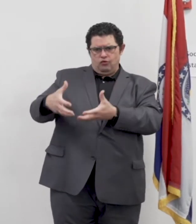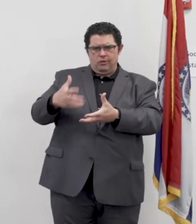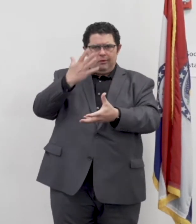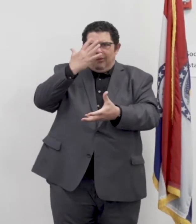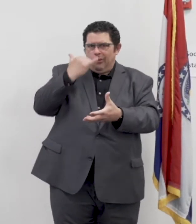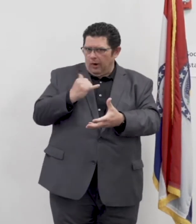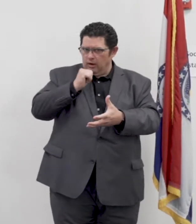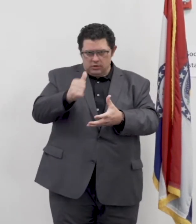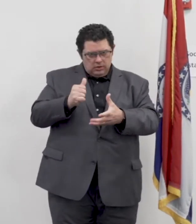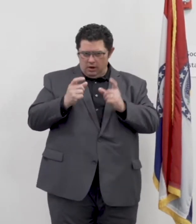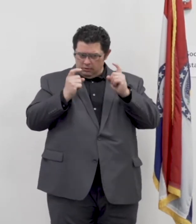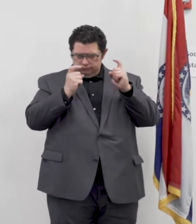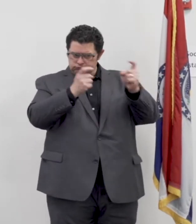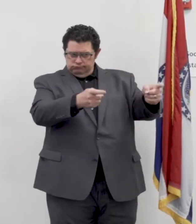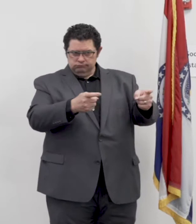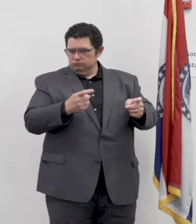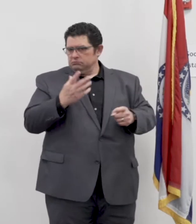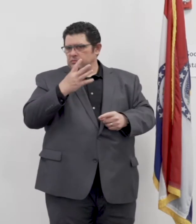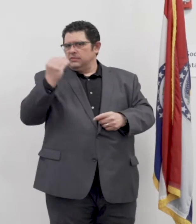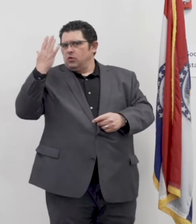not recommended, any reasoning why.